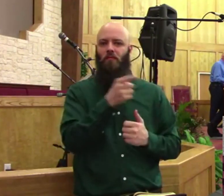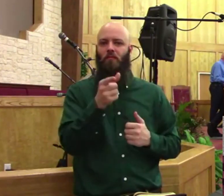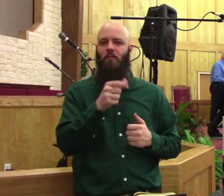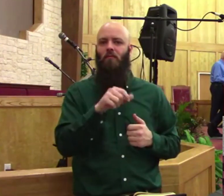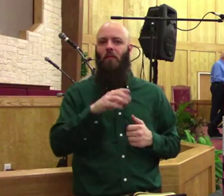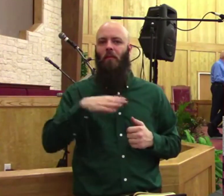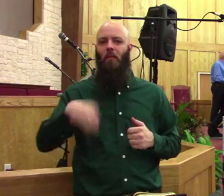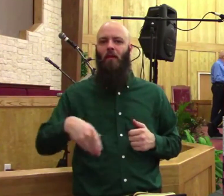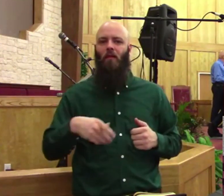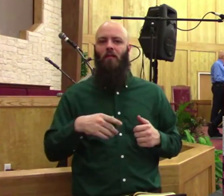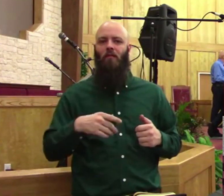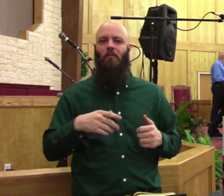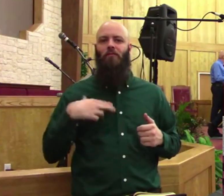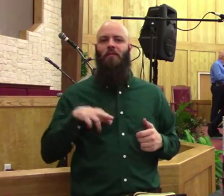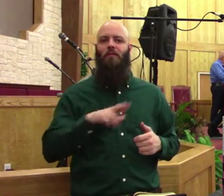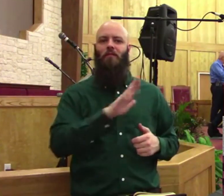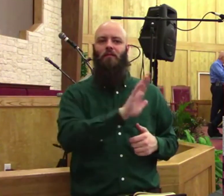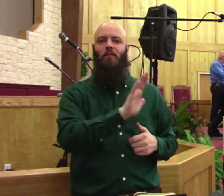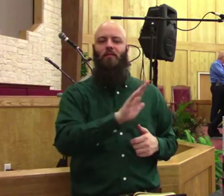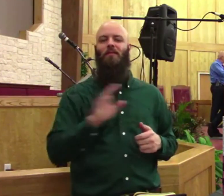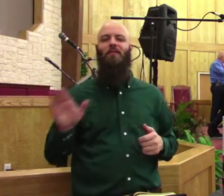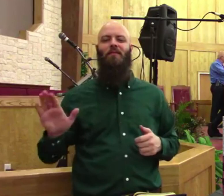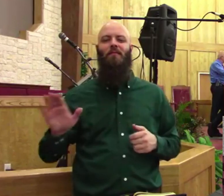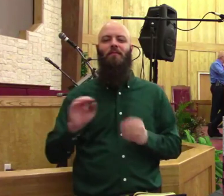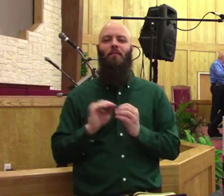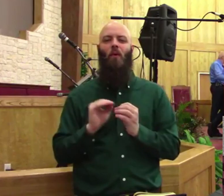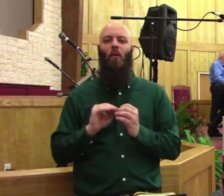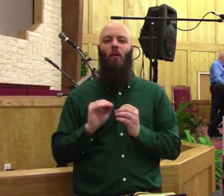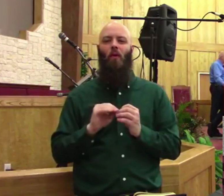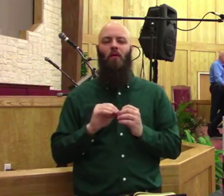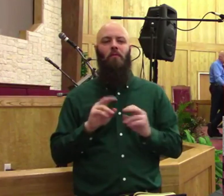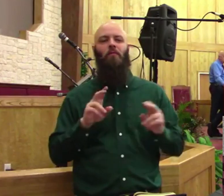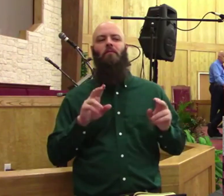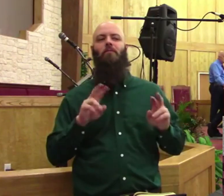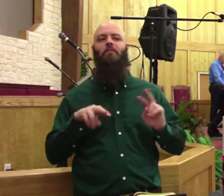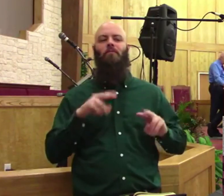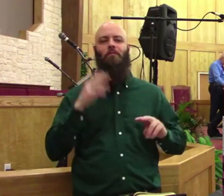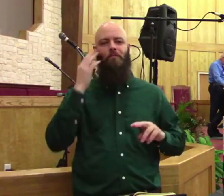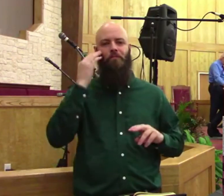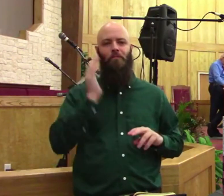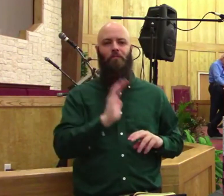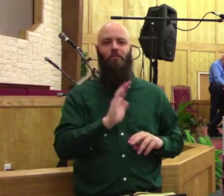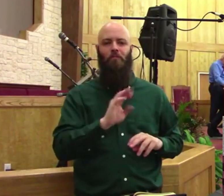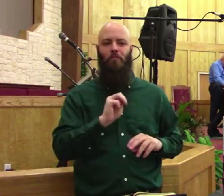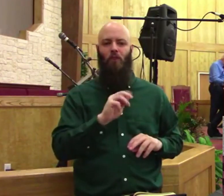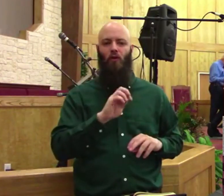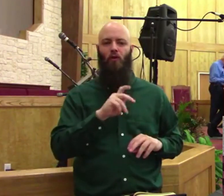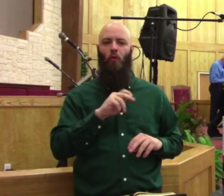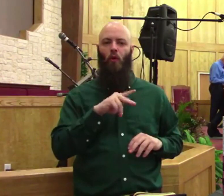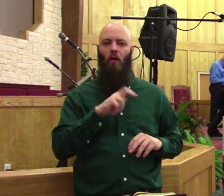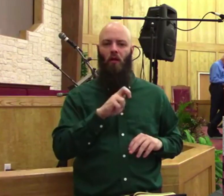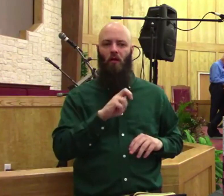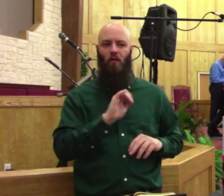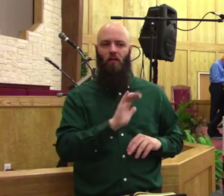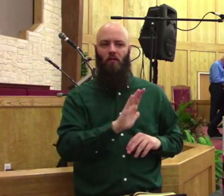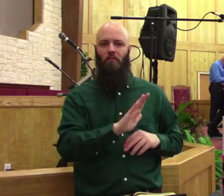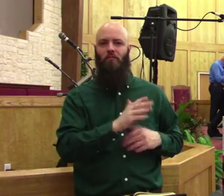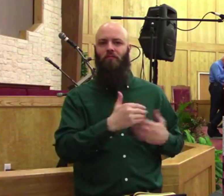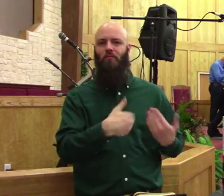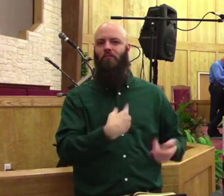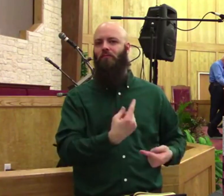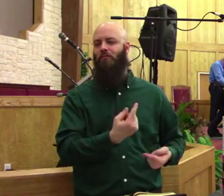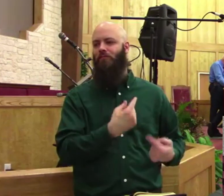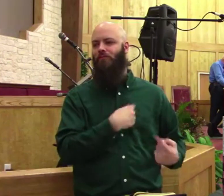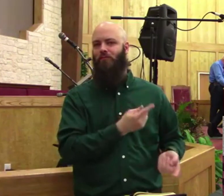Babylonian clergy because he is more in tune to their supreme god Marduk, who's been their god for so